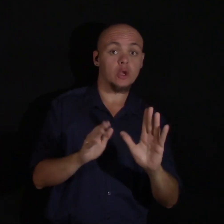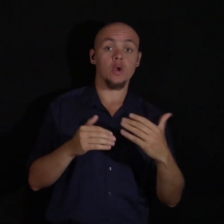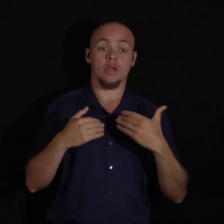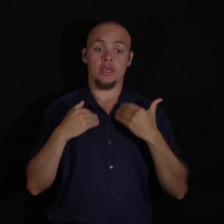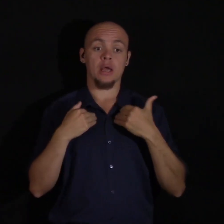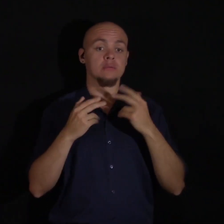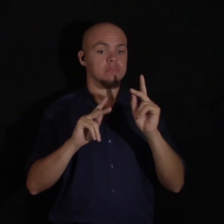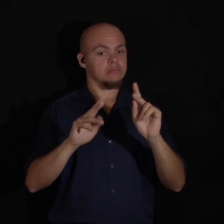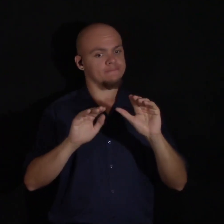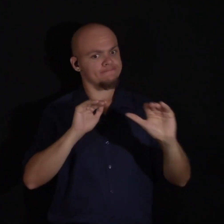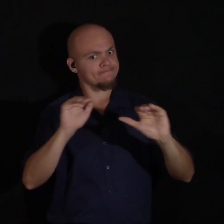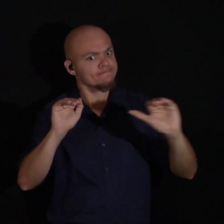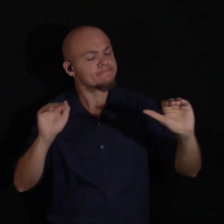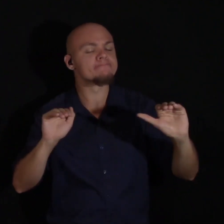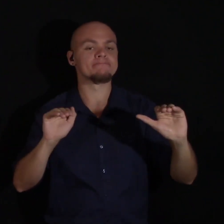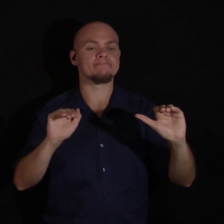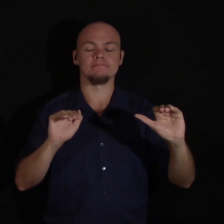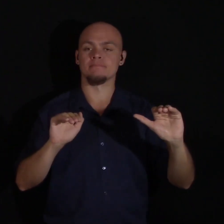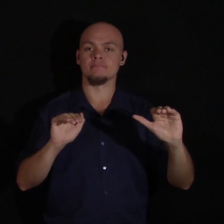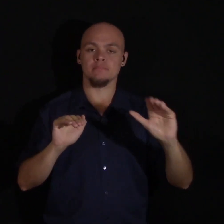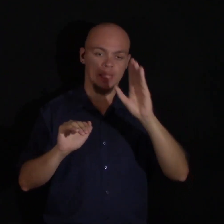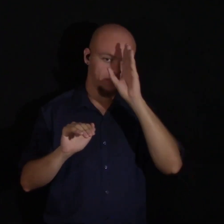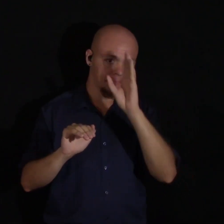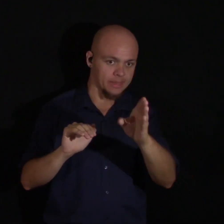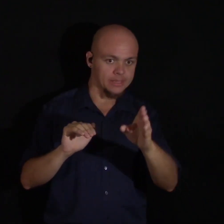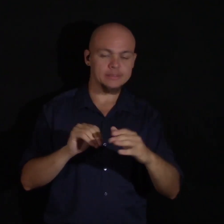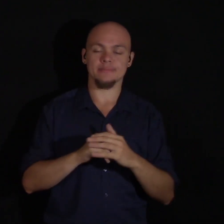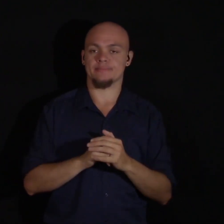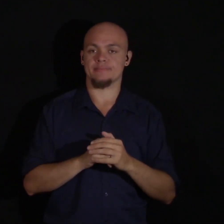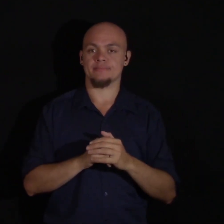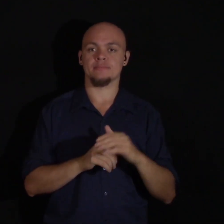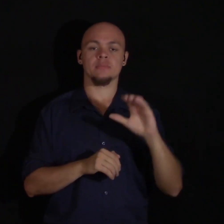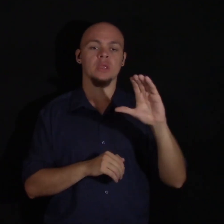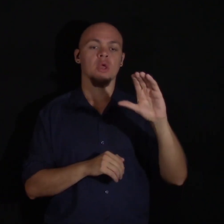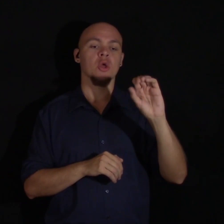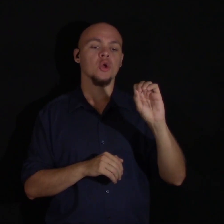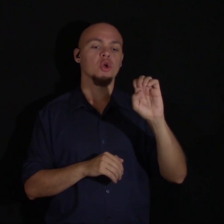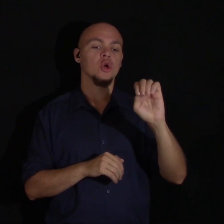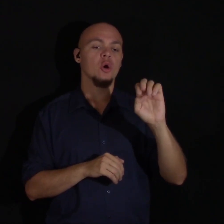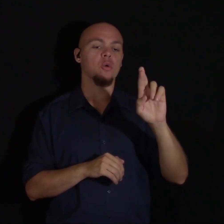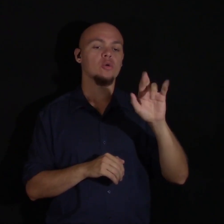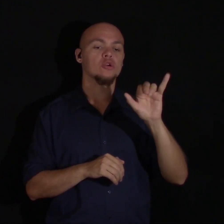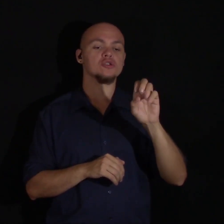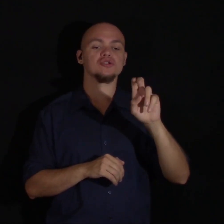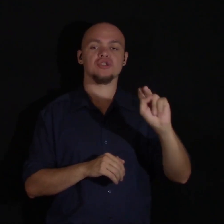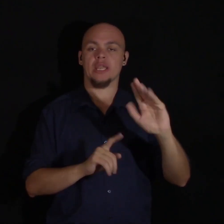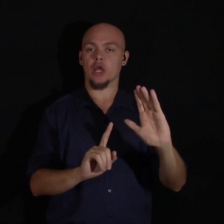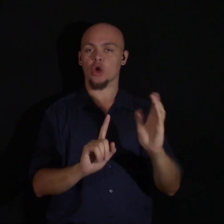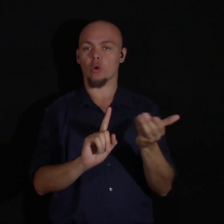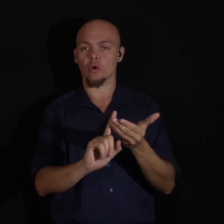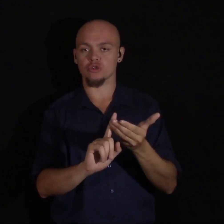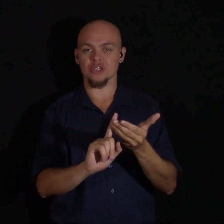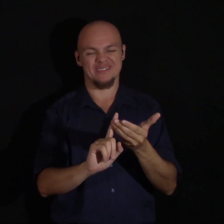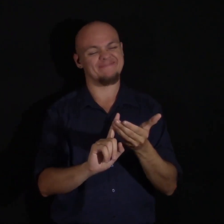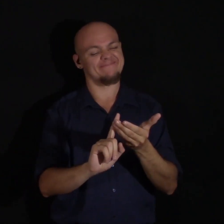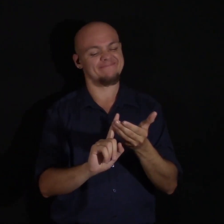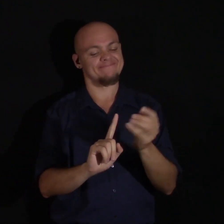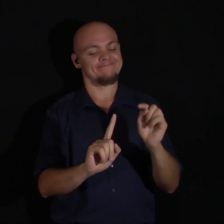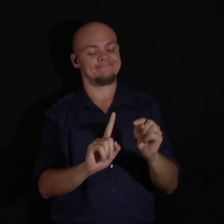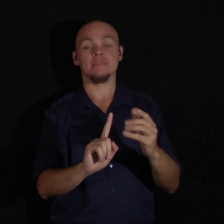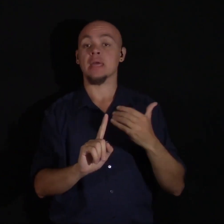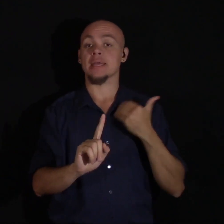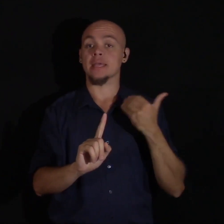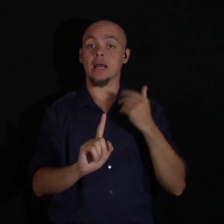people. Coercion. Coercion is always a little bit difficult for the